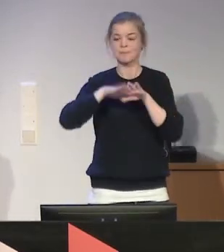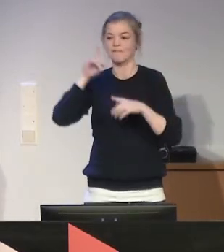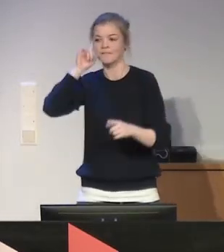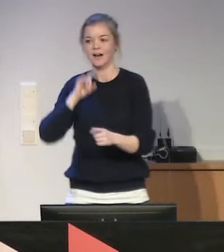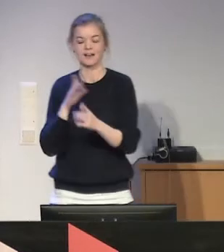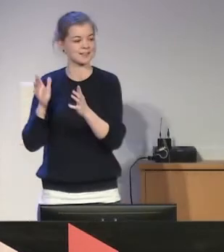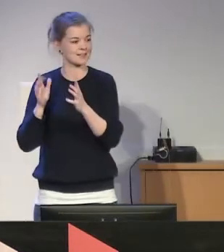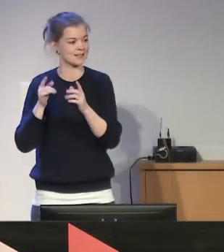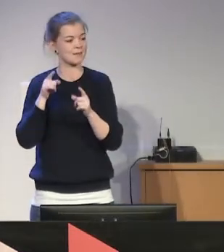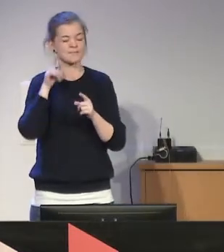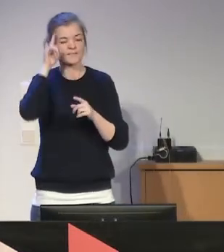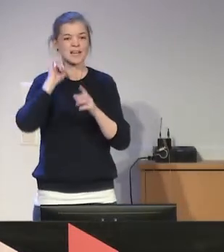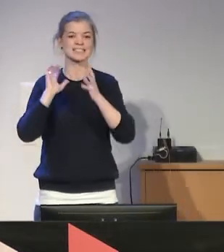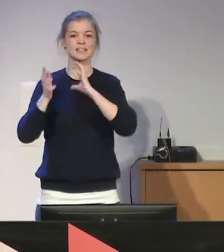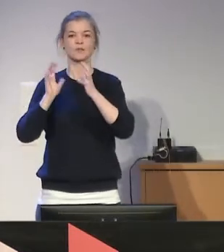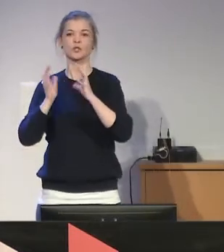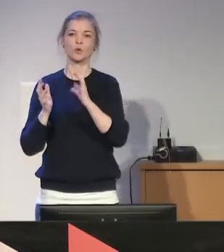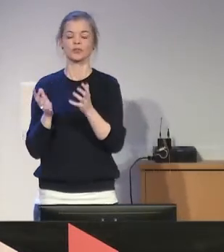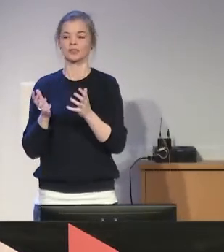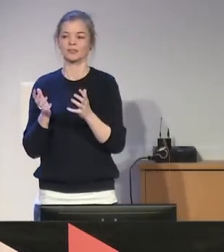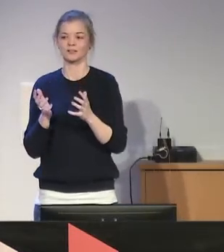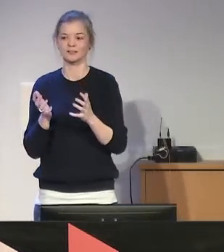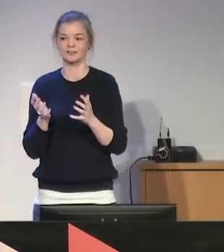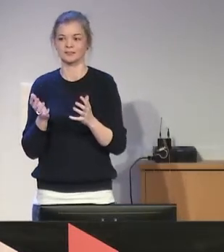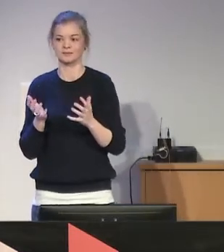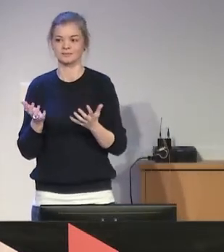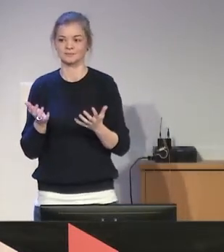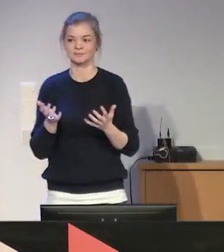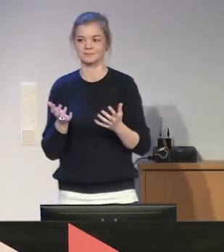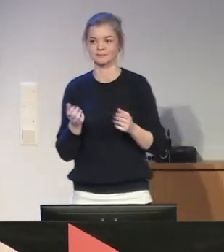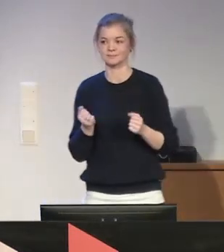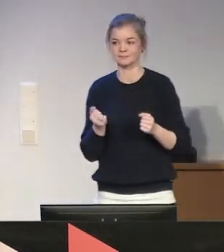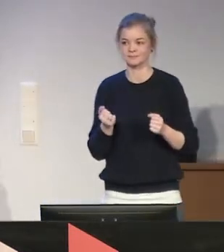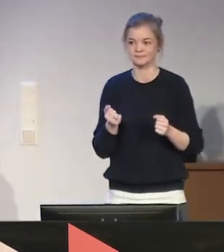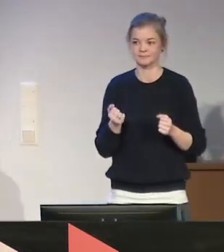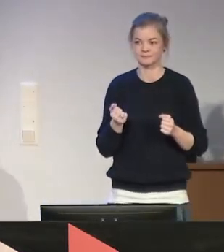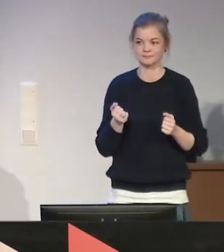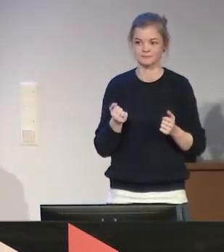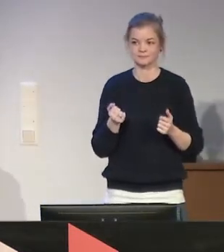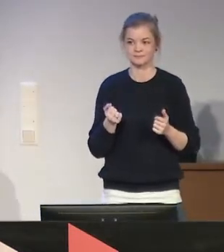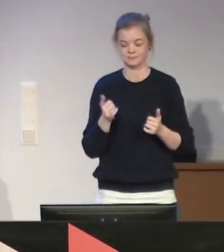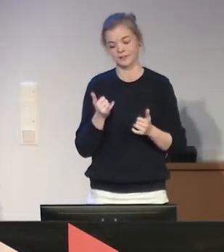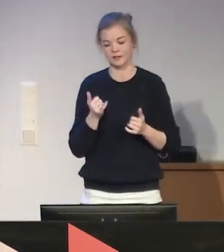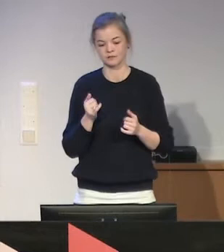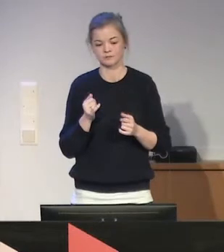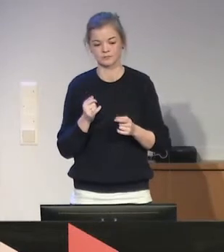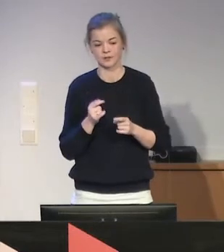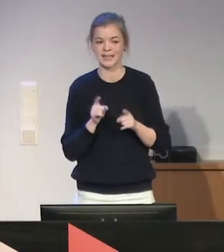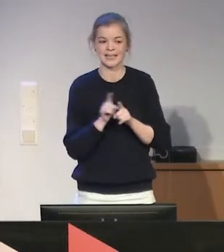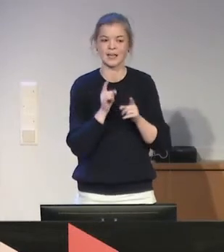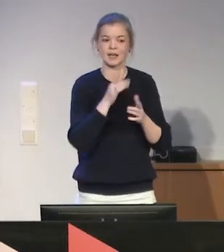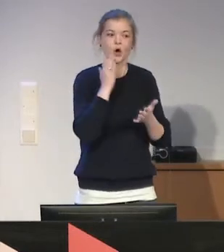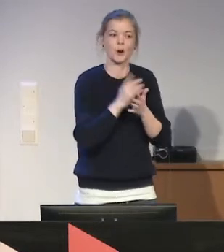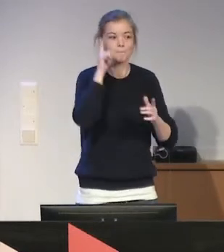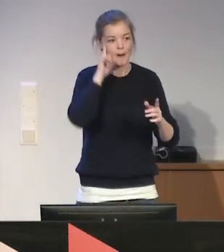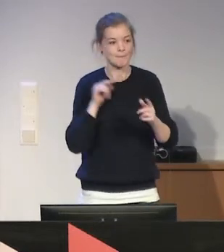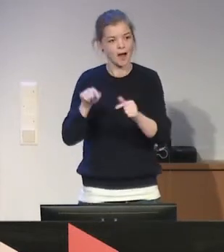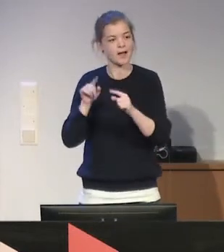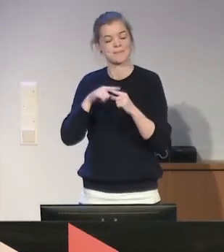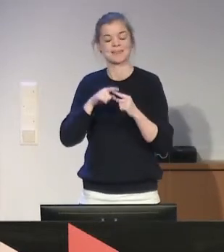So and he was actually using very few signs. He was trying to explain the situation through several